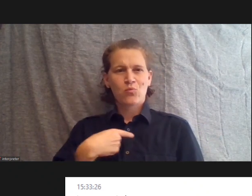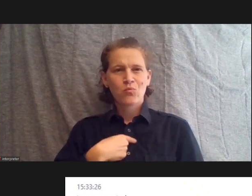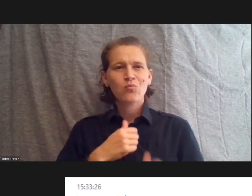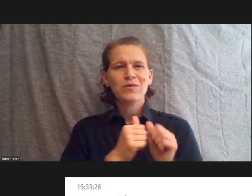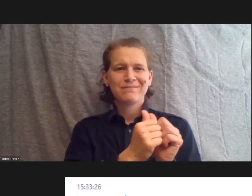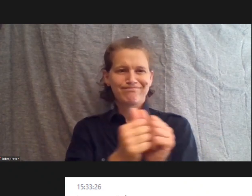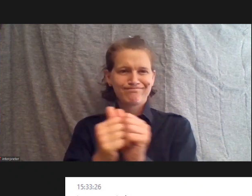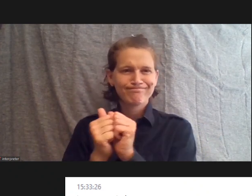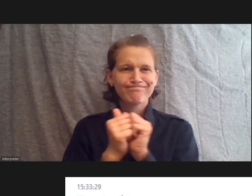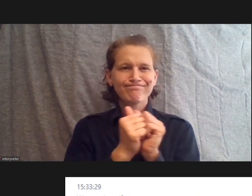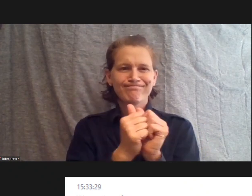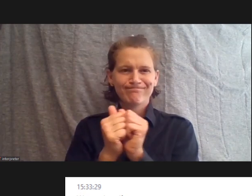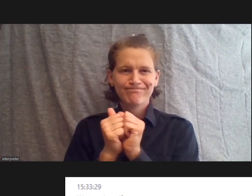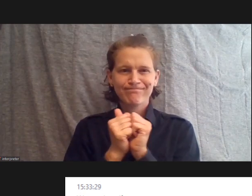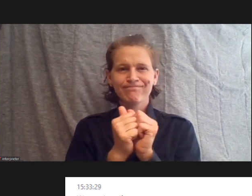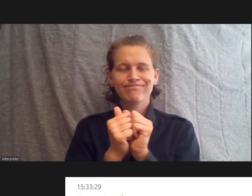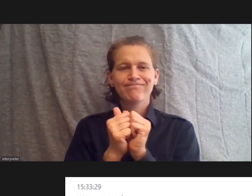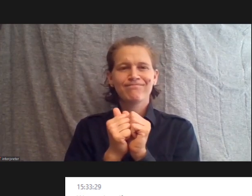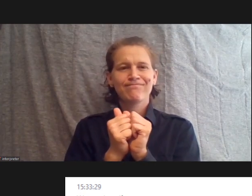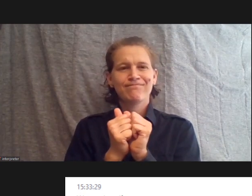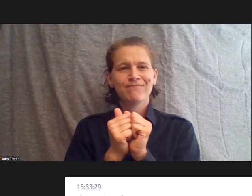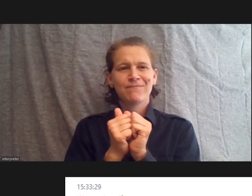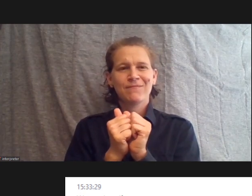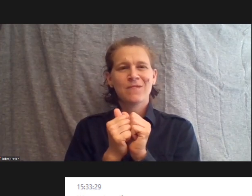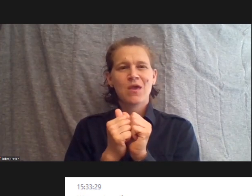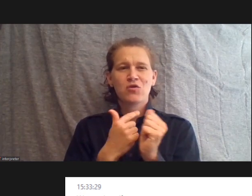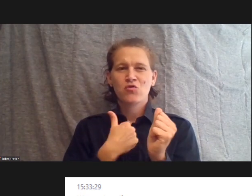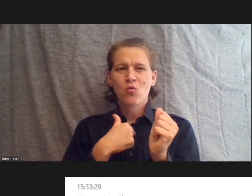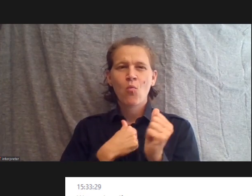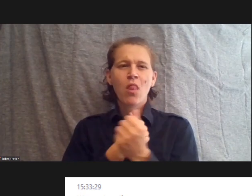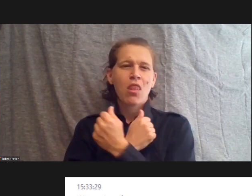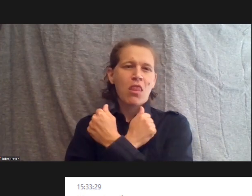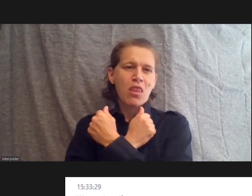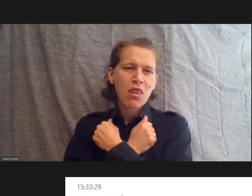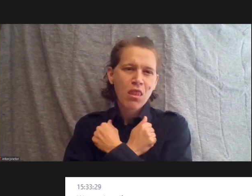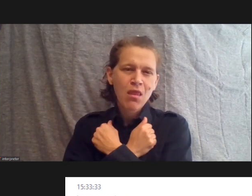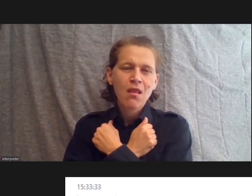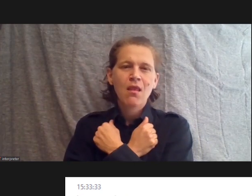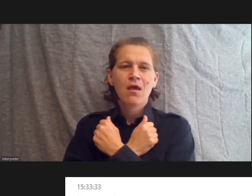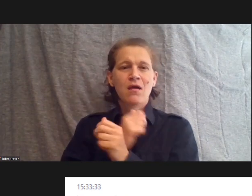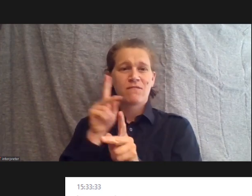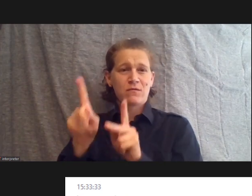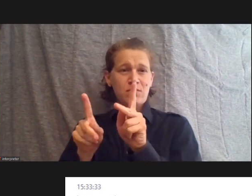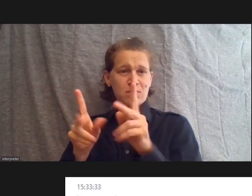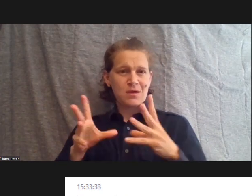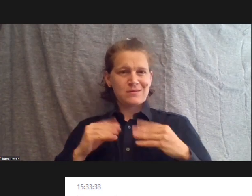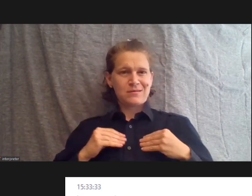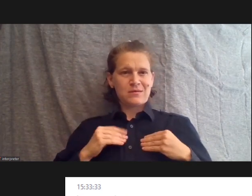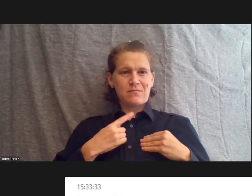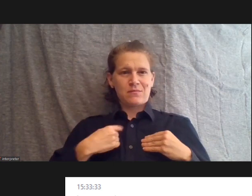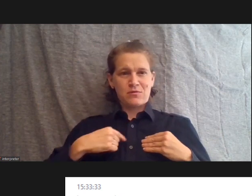together, loved, accepted. Now I am